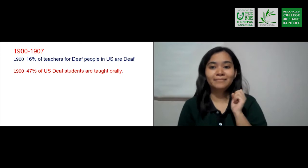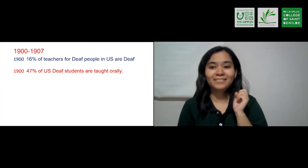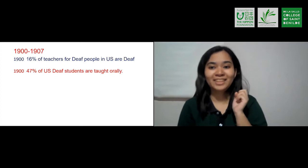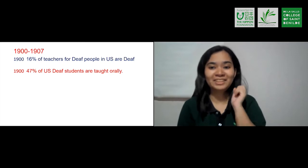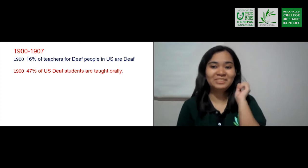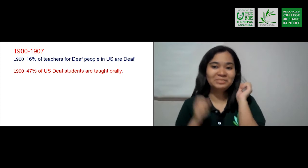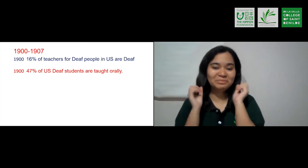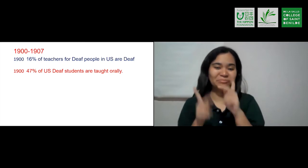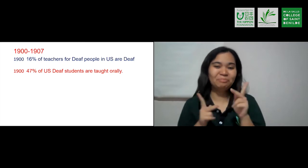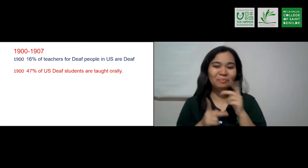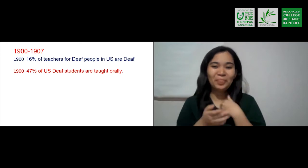Okay.